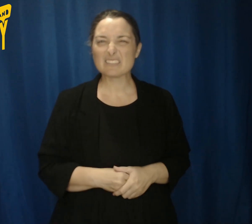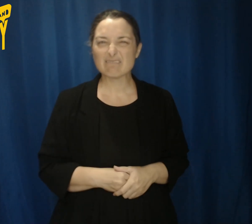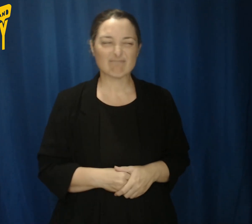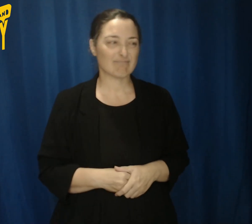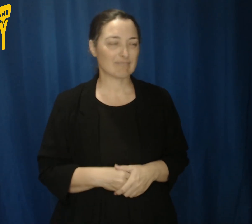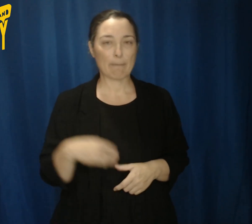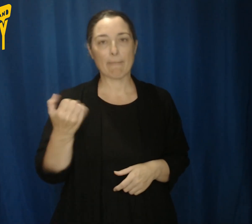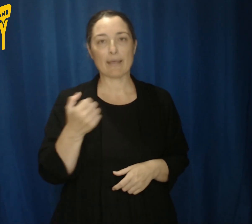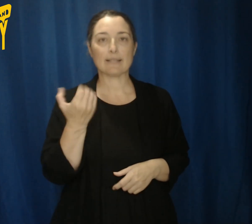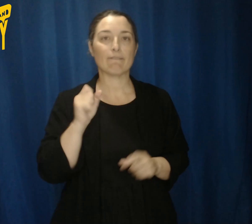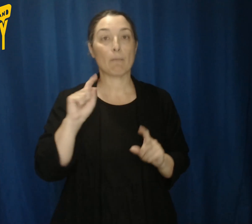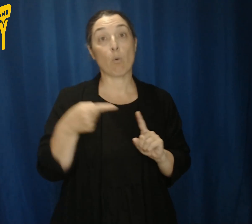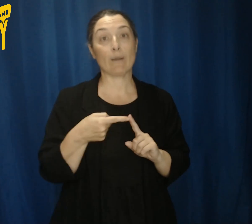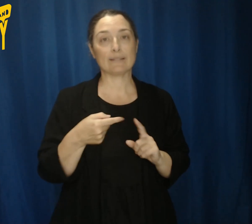point. So